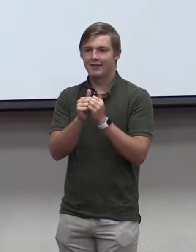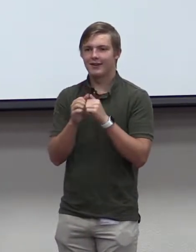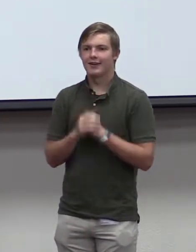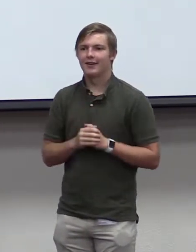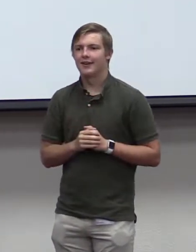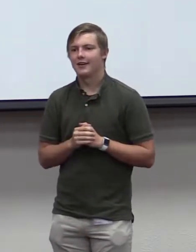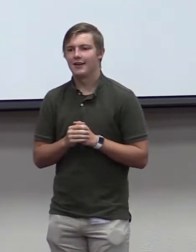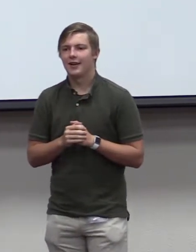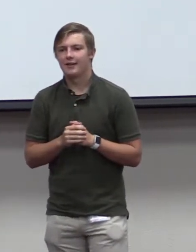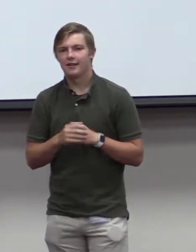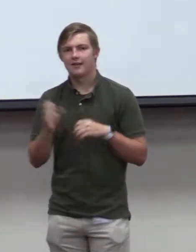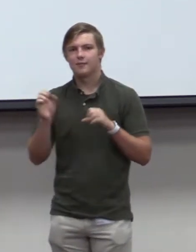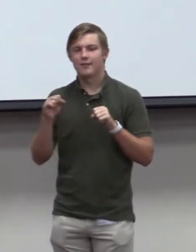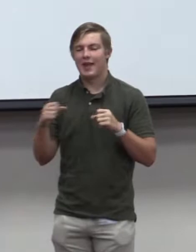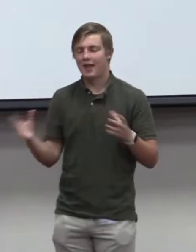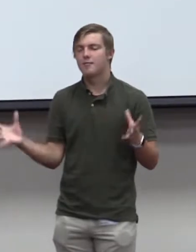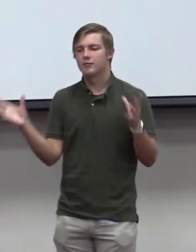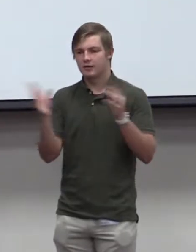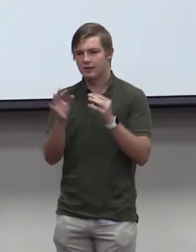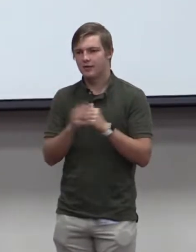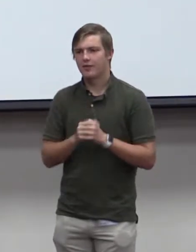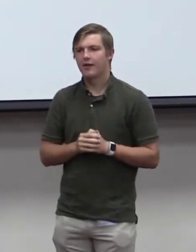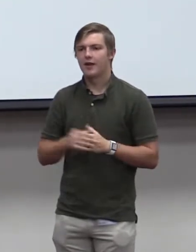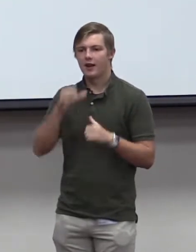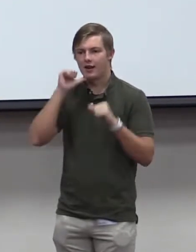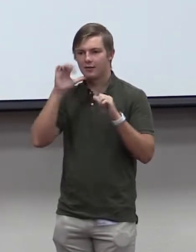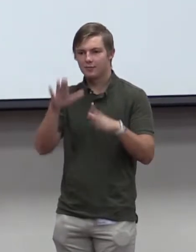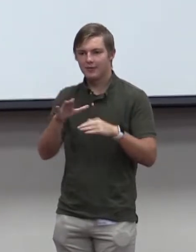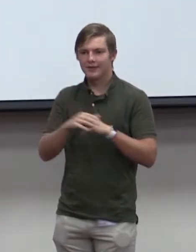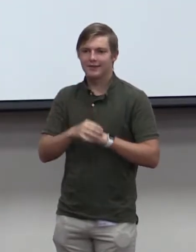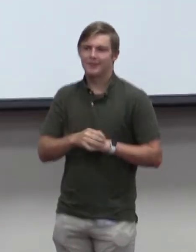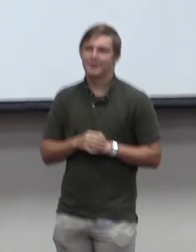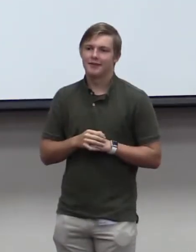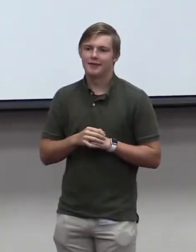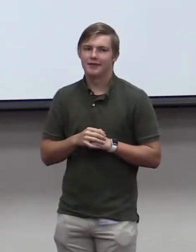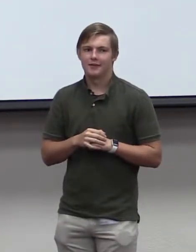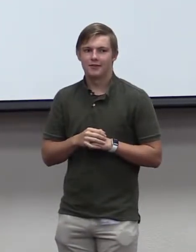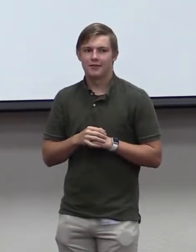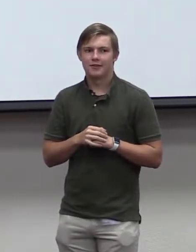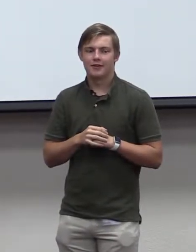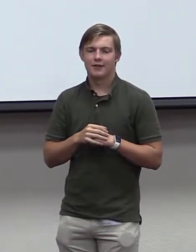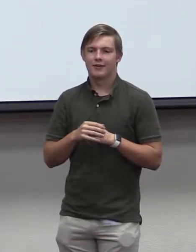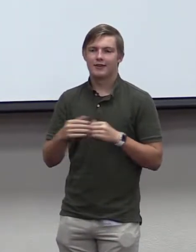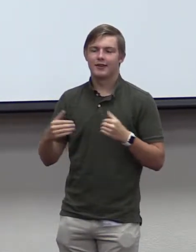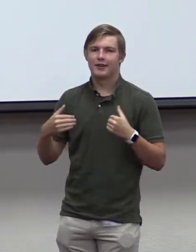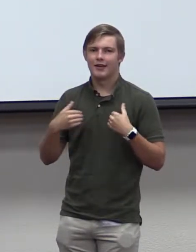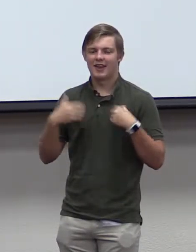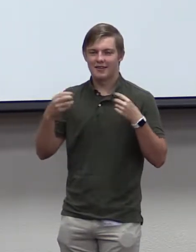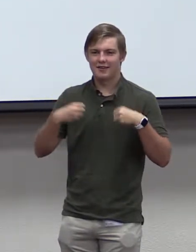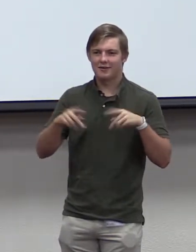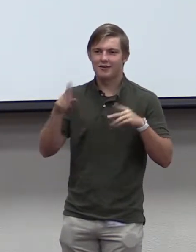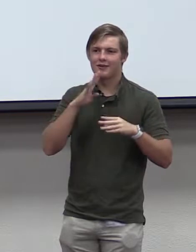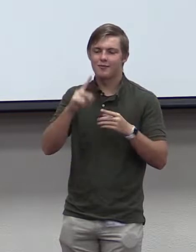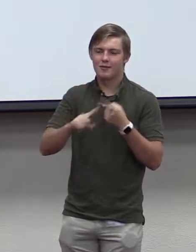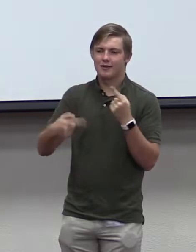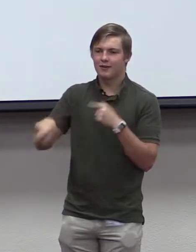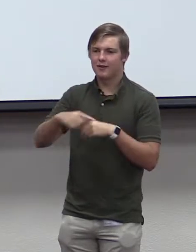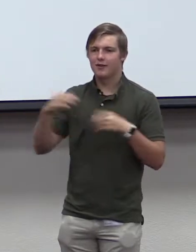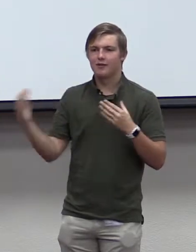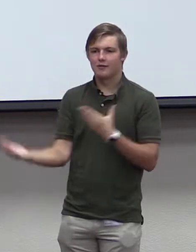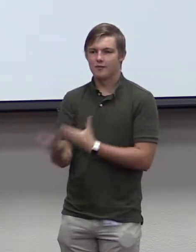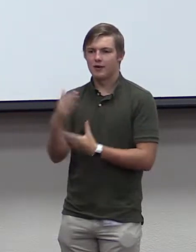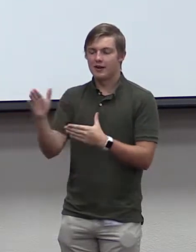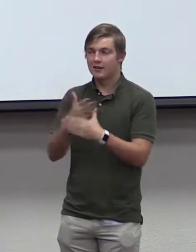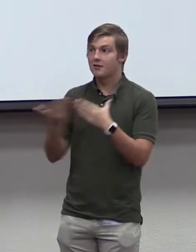able to get together. And what a blessing it is to be able to, and a privilege it is to be able to speak to you this morning and to